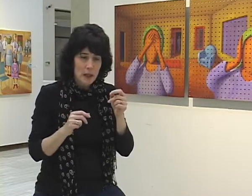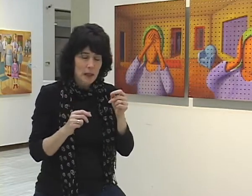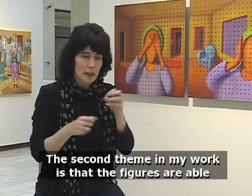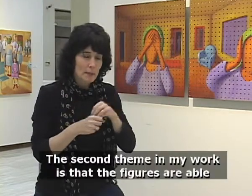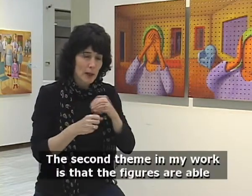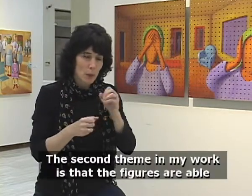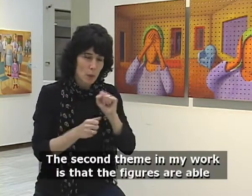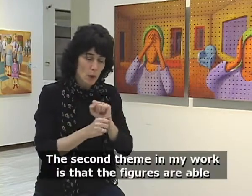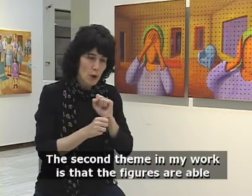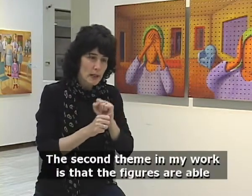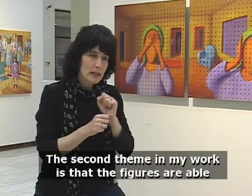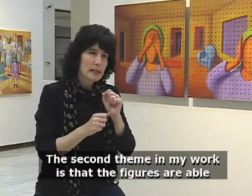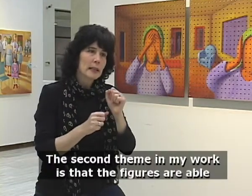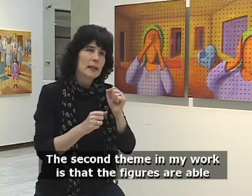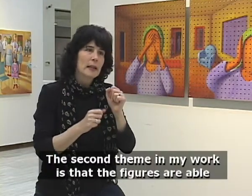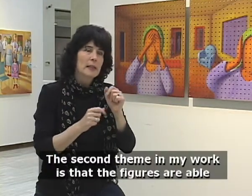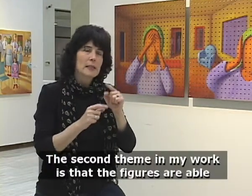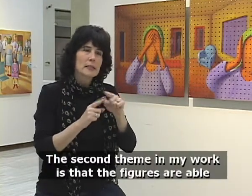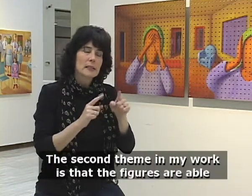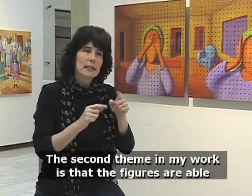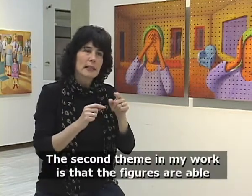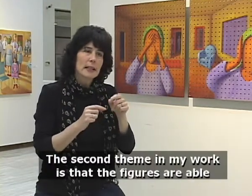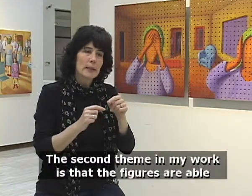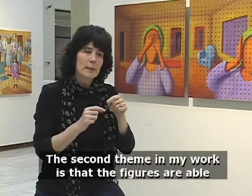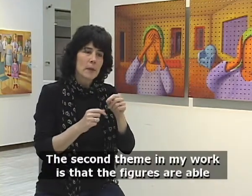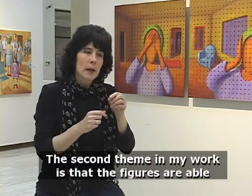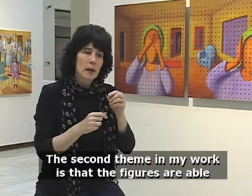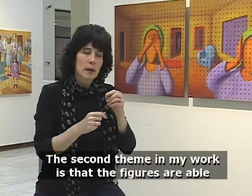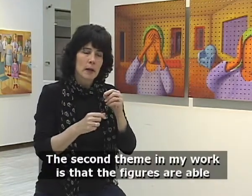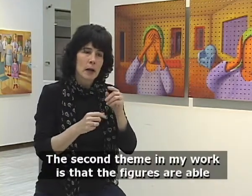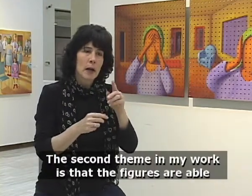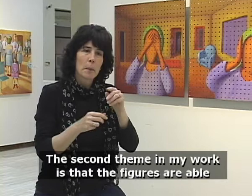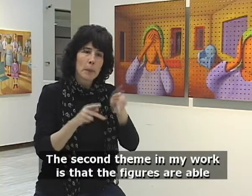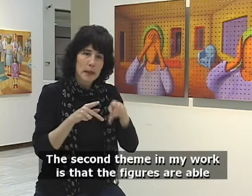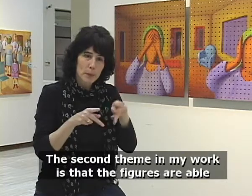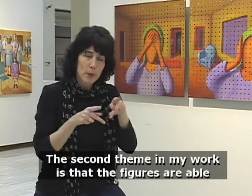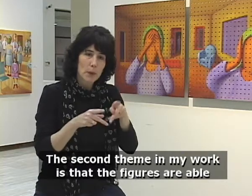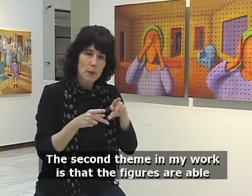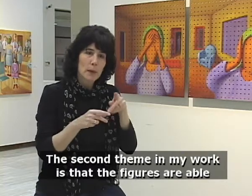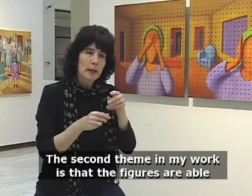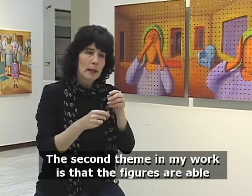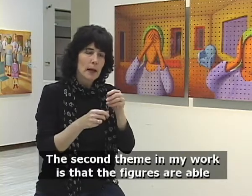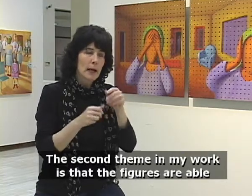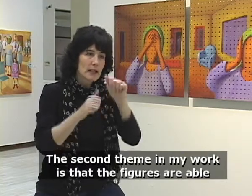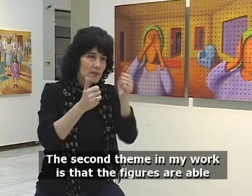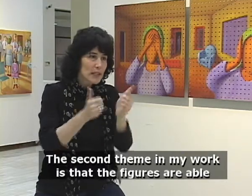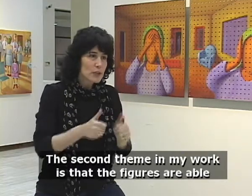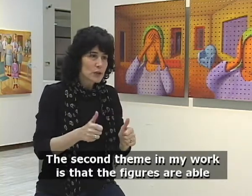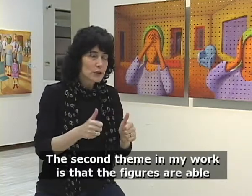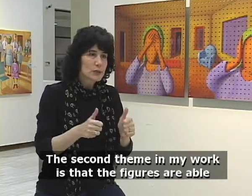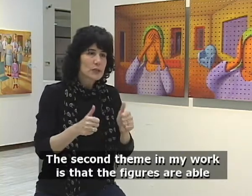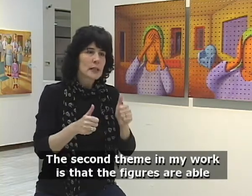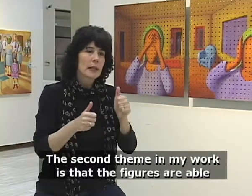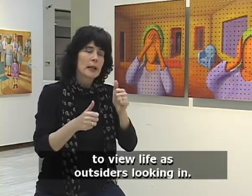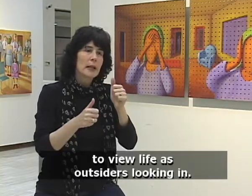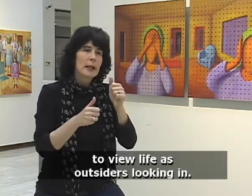The second theme in my work is that the figures are able to